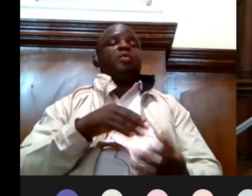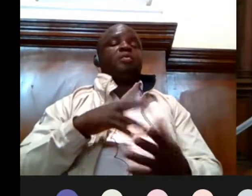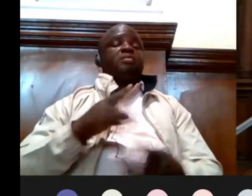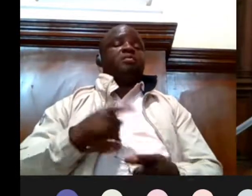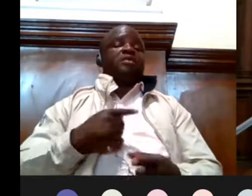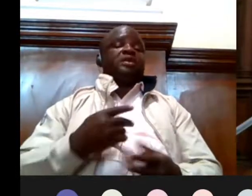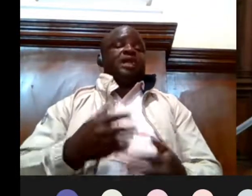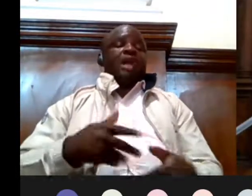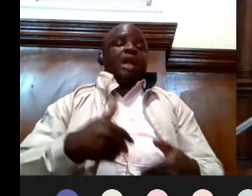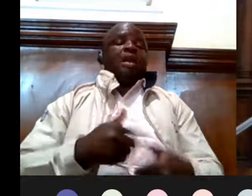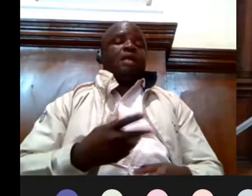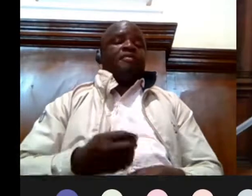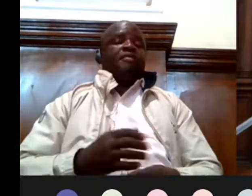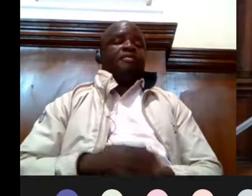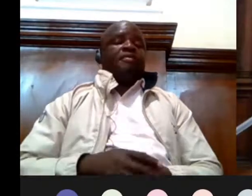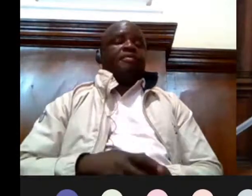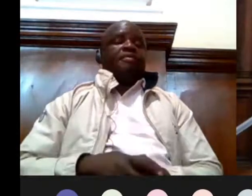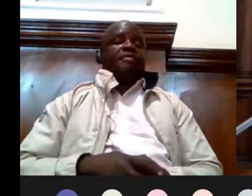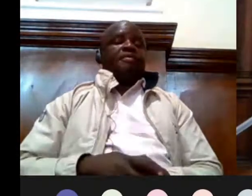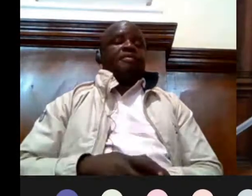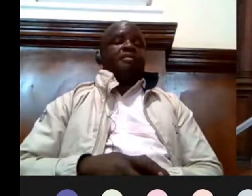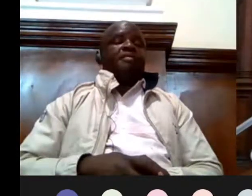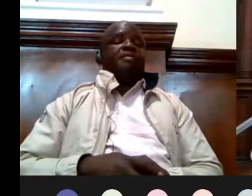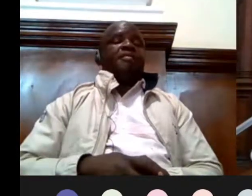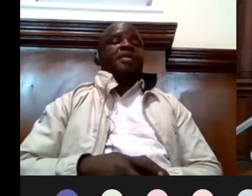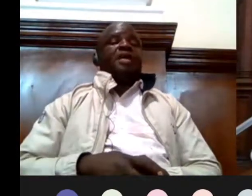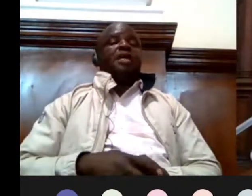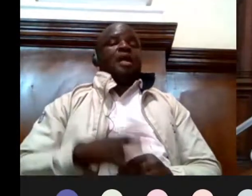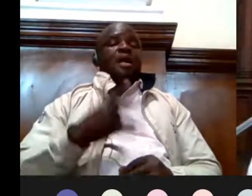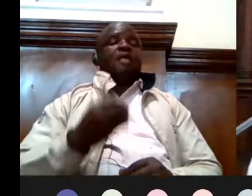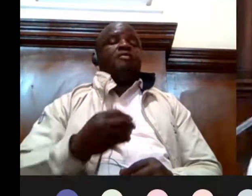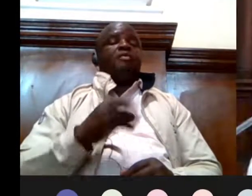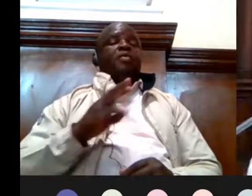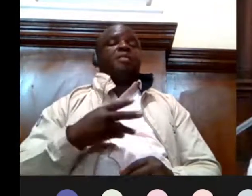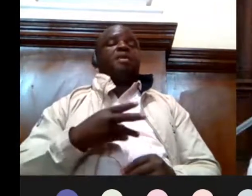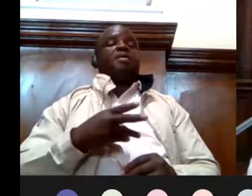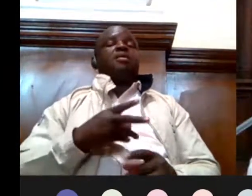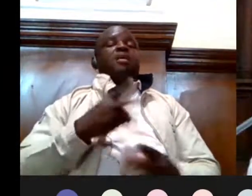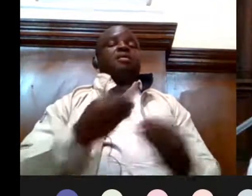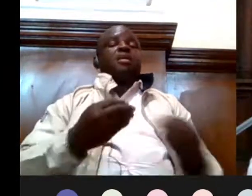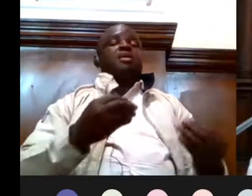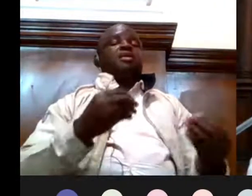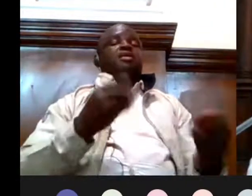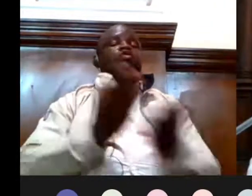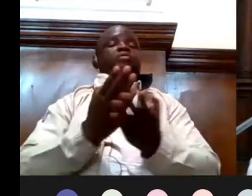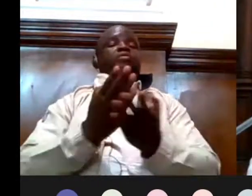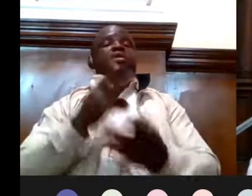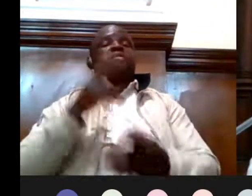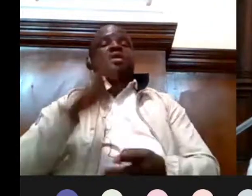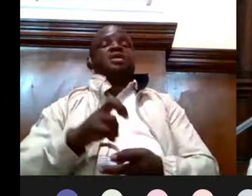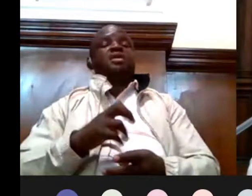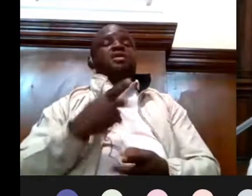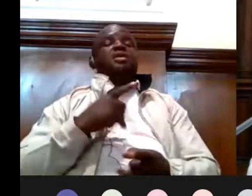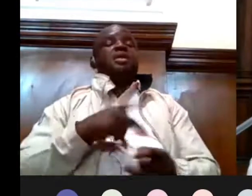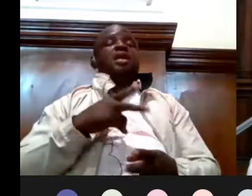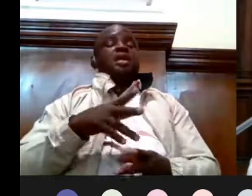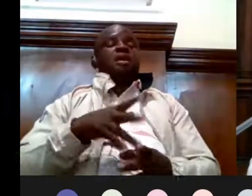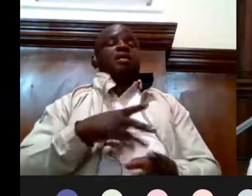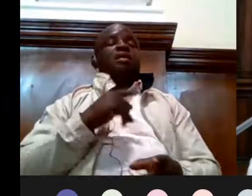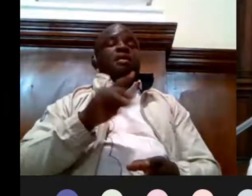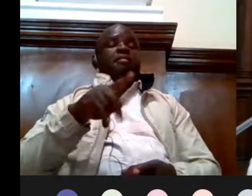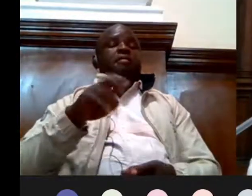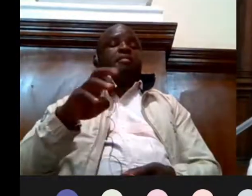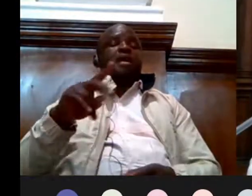bafazi ishelter bengenakutya. Kukho omama abantwana ezikolweni abadinga isanitary